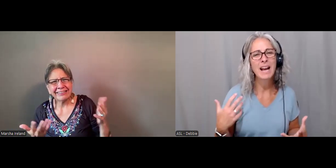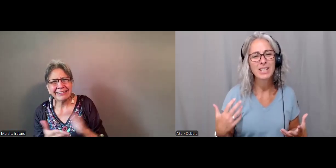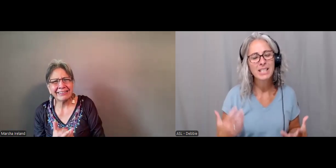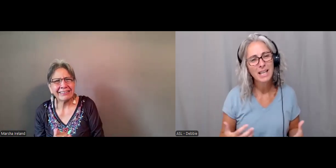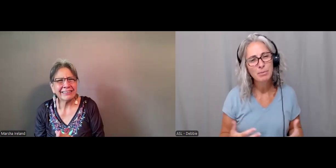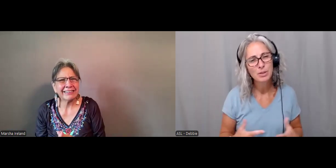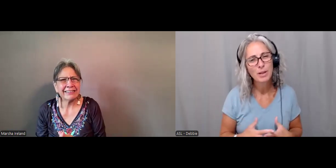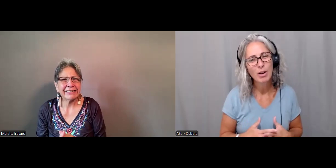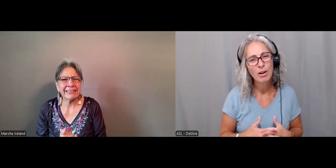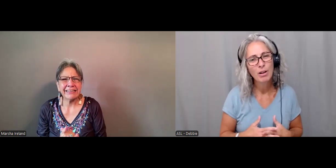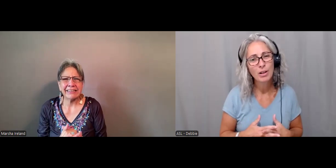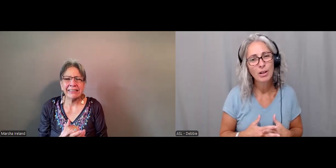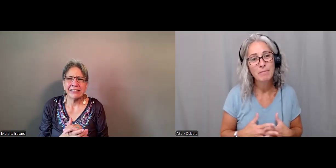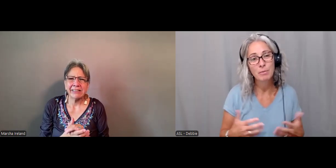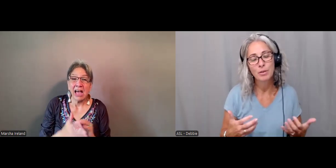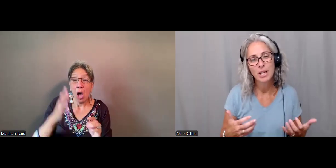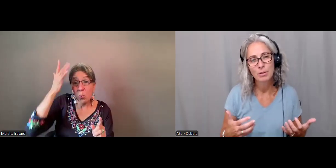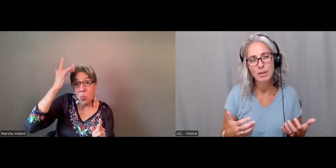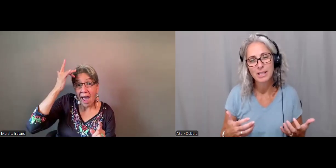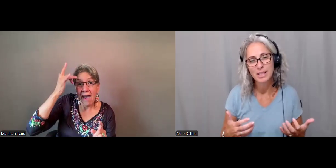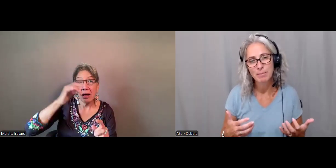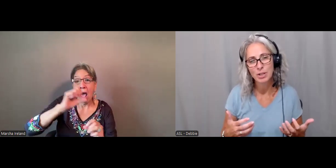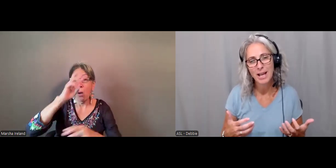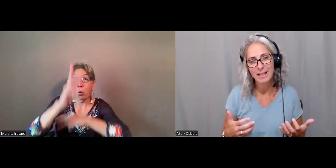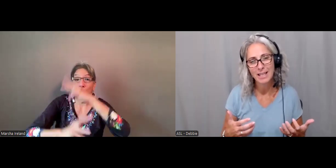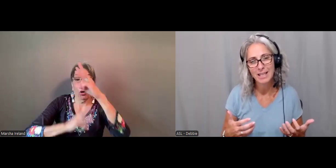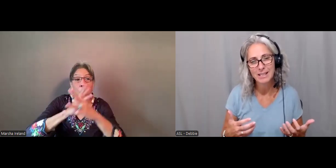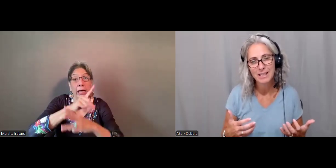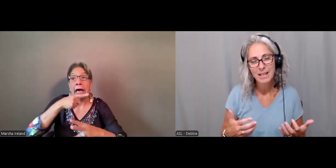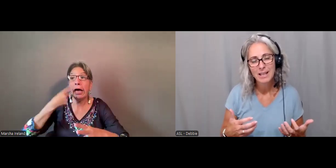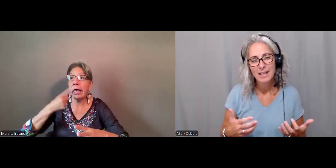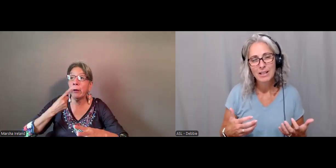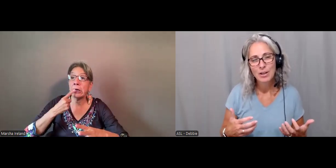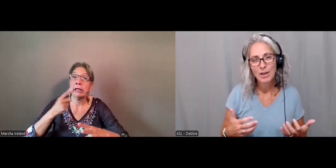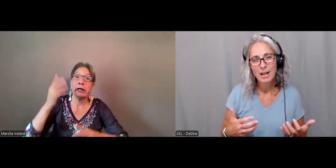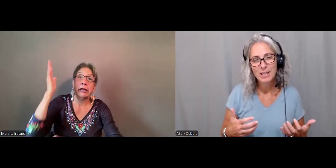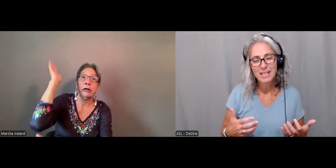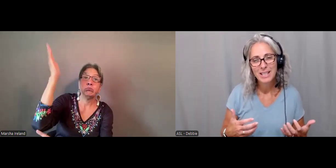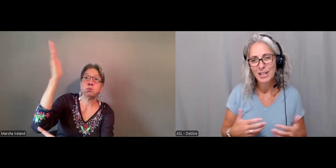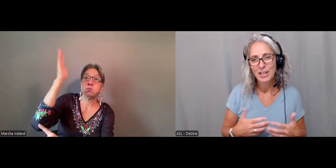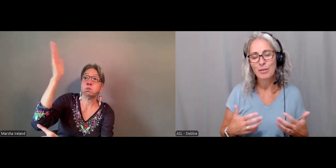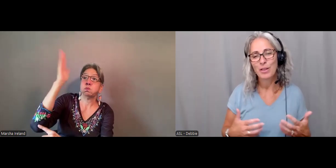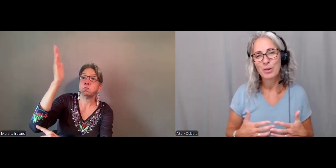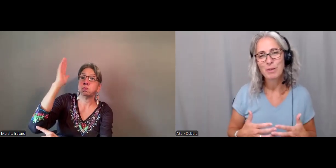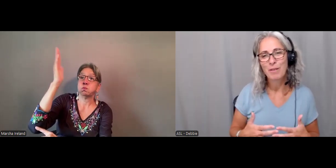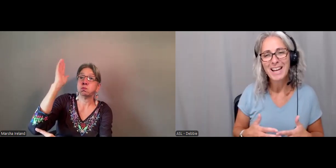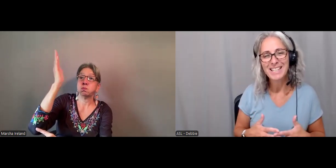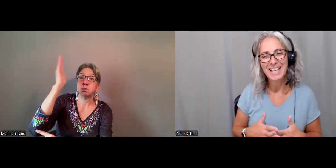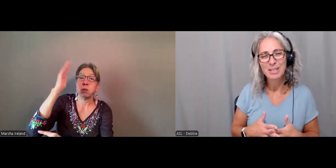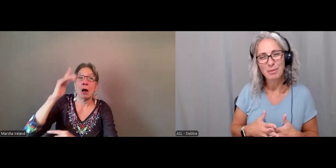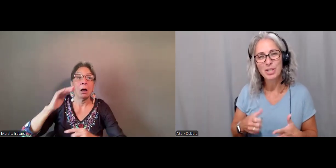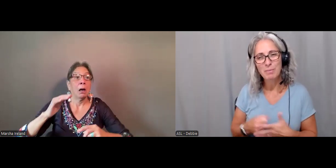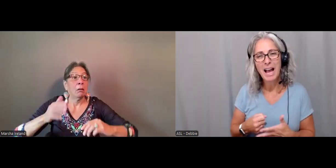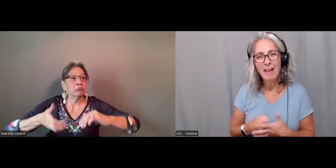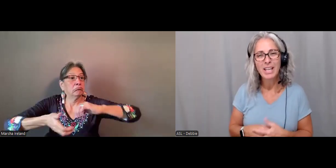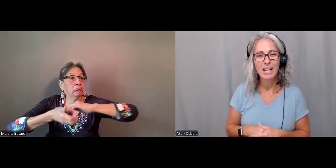to have these labels. We all come from Creator with these exceptionalities. I always think, the human rights, that's